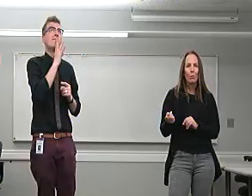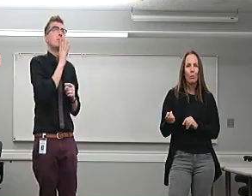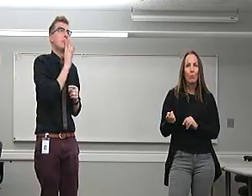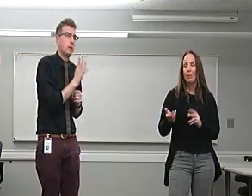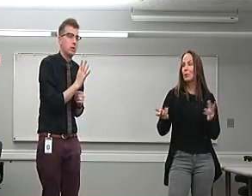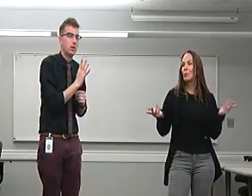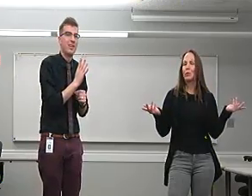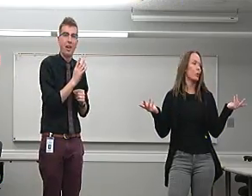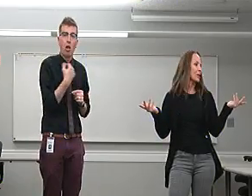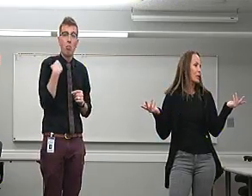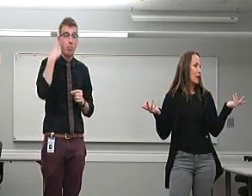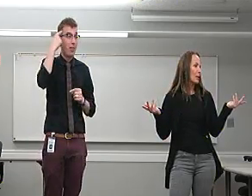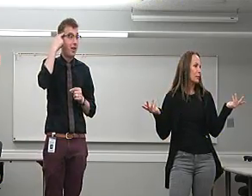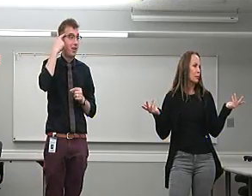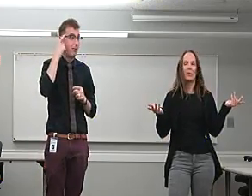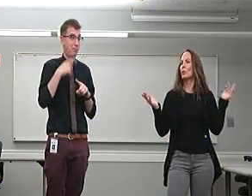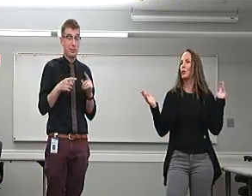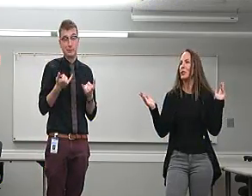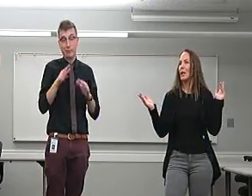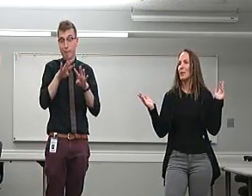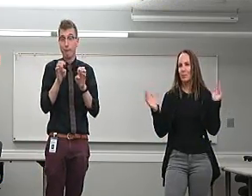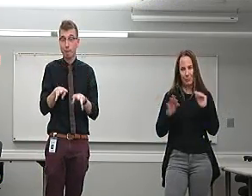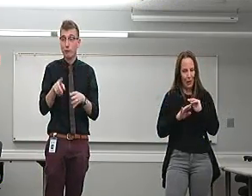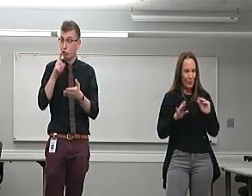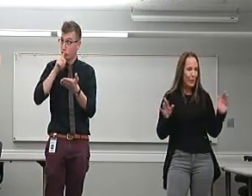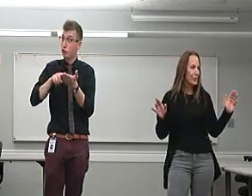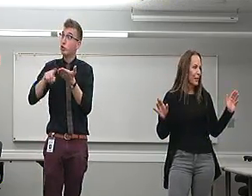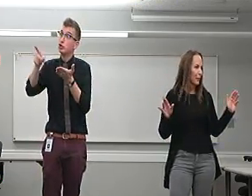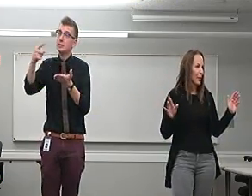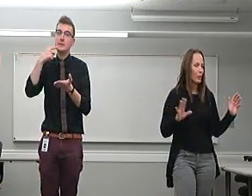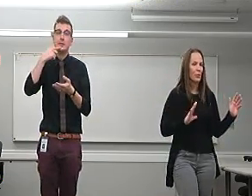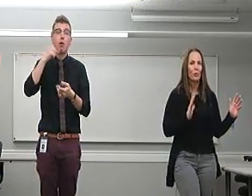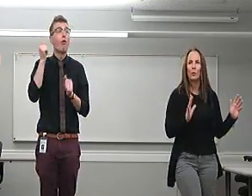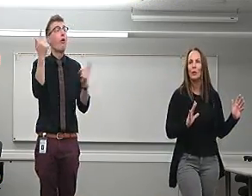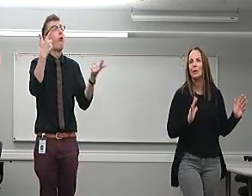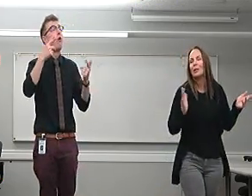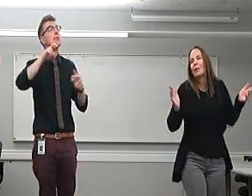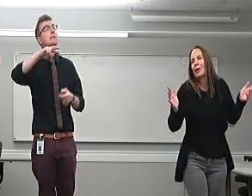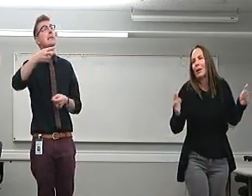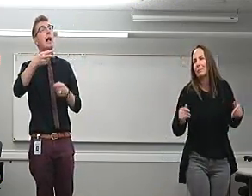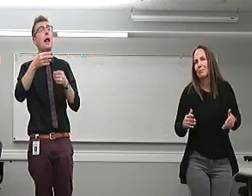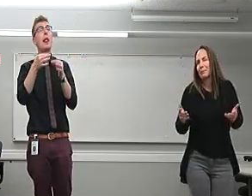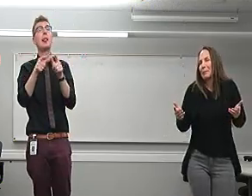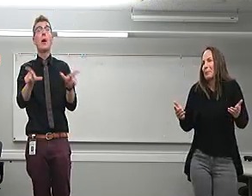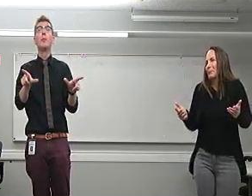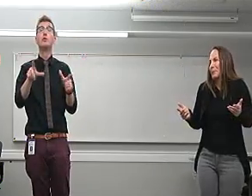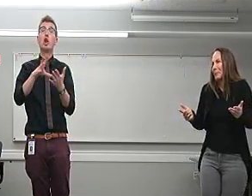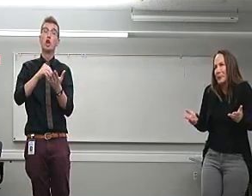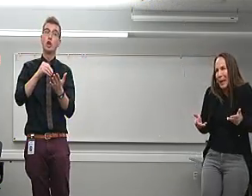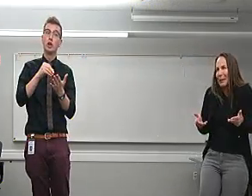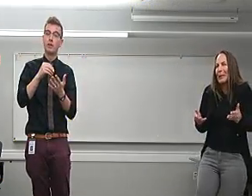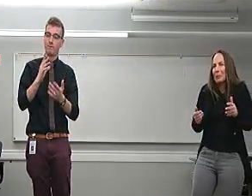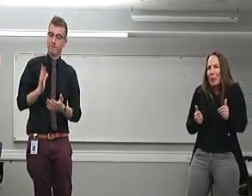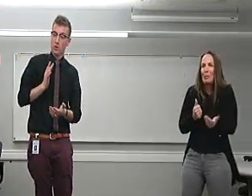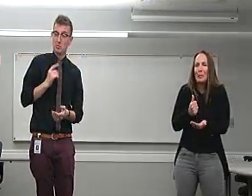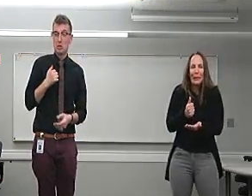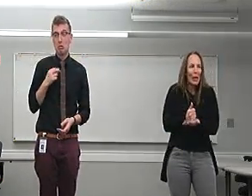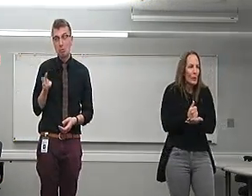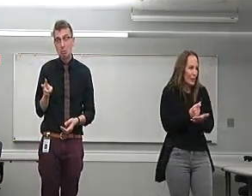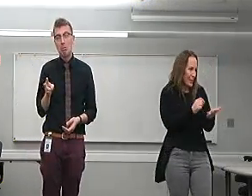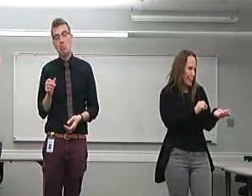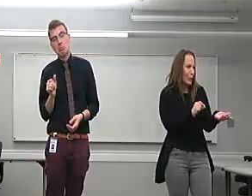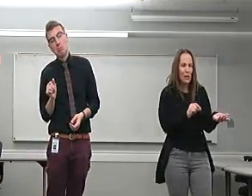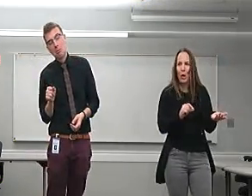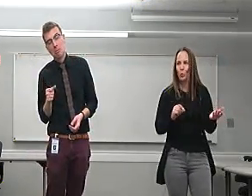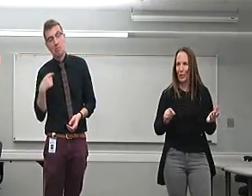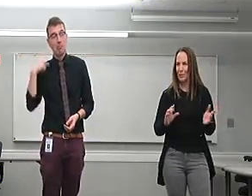Jury's still out. Researcher says everybody's second language is formal. I think it probably helps because books are